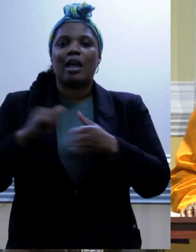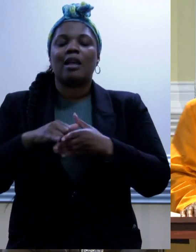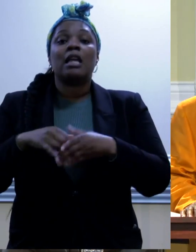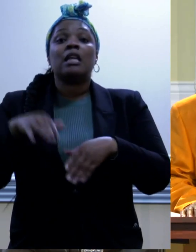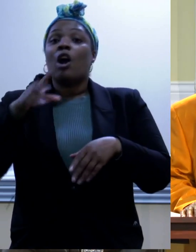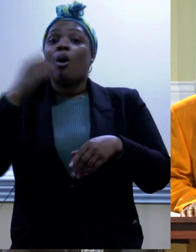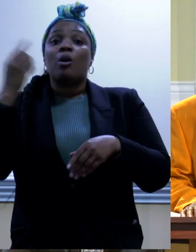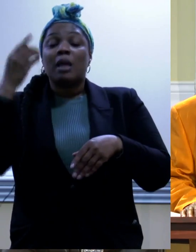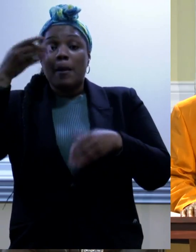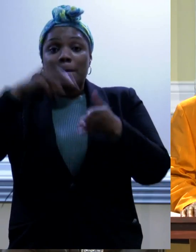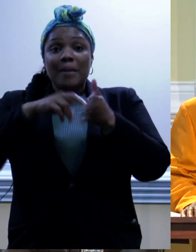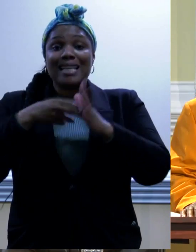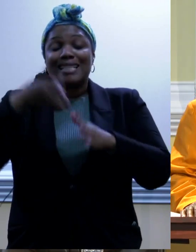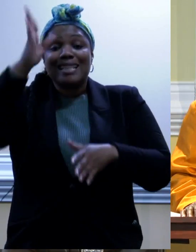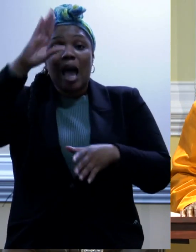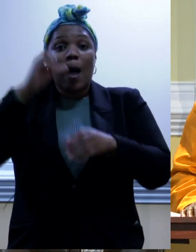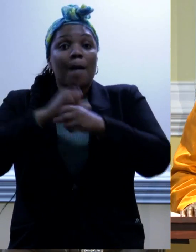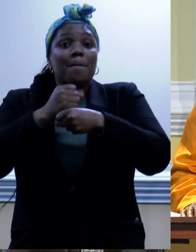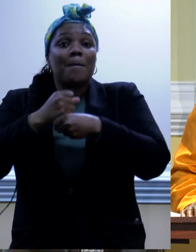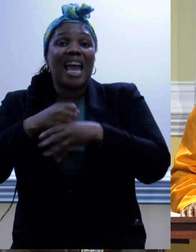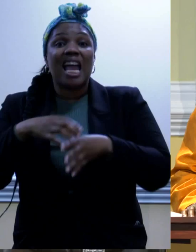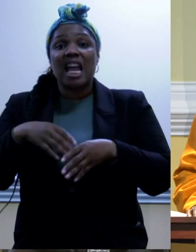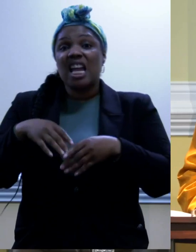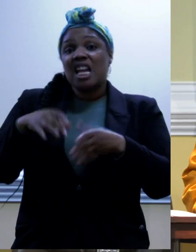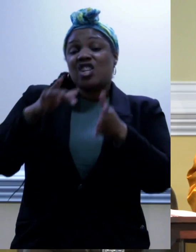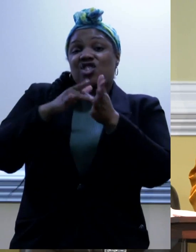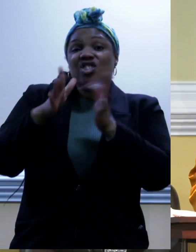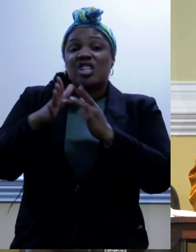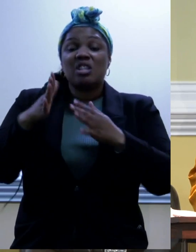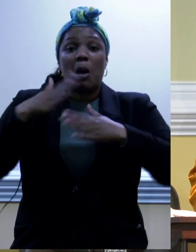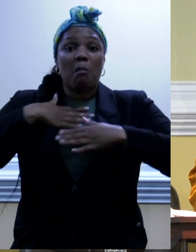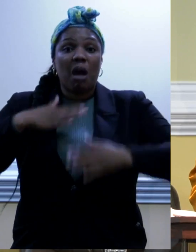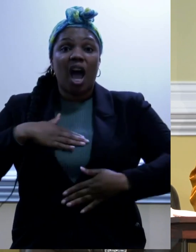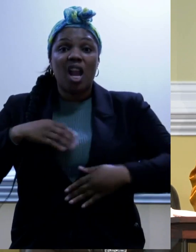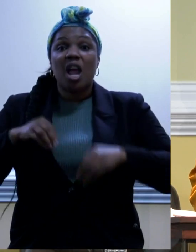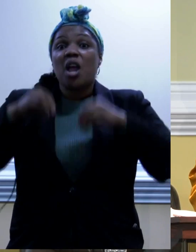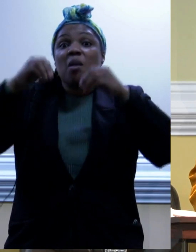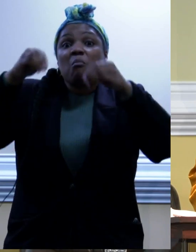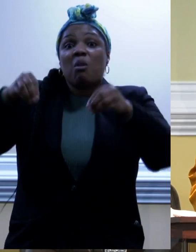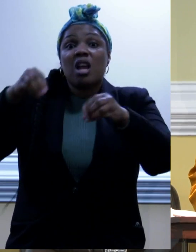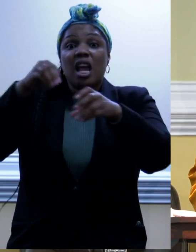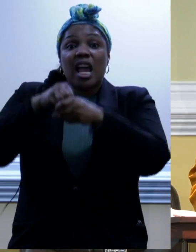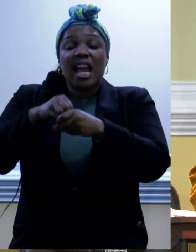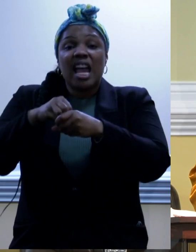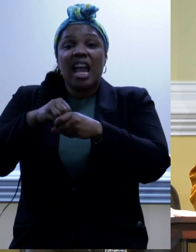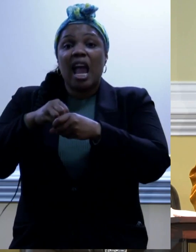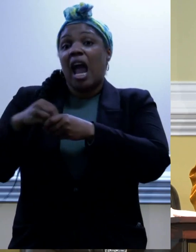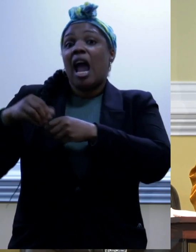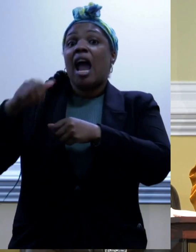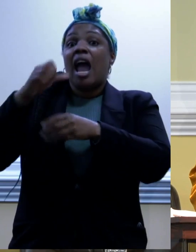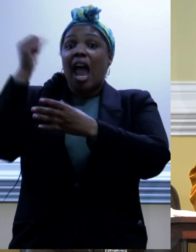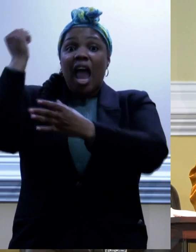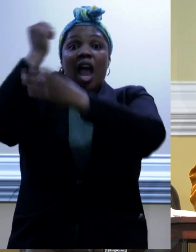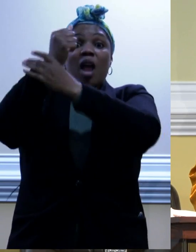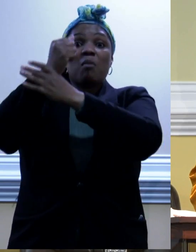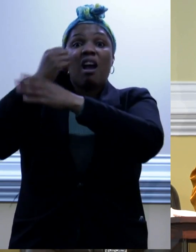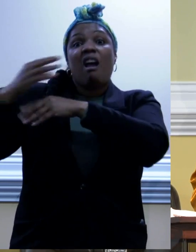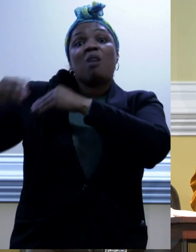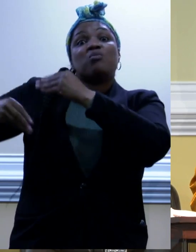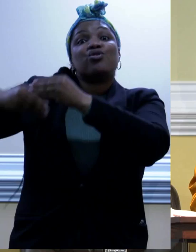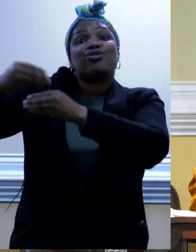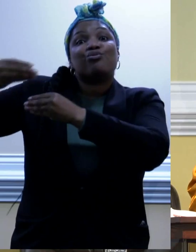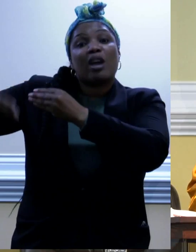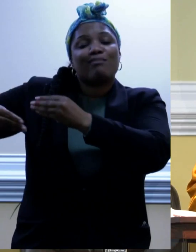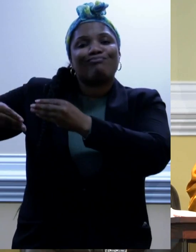to you, he put it in Abraham's lineage. What? How did he do that? That's